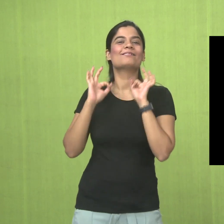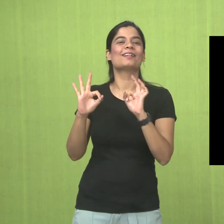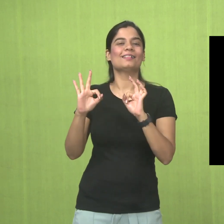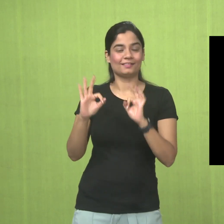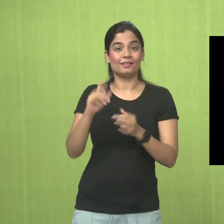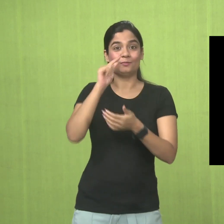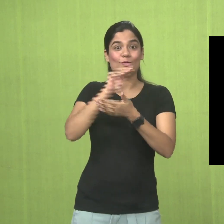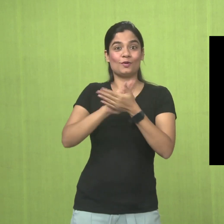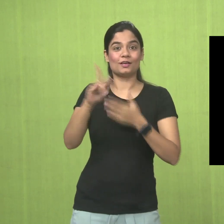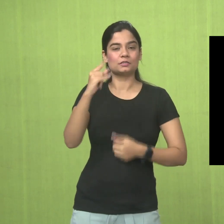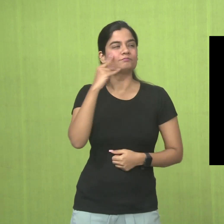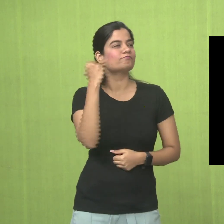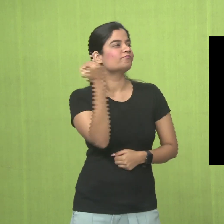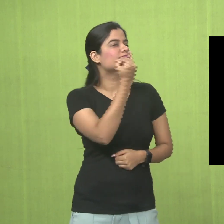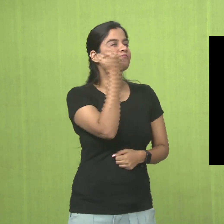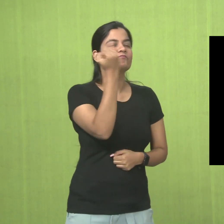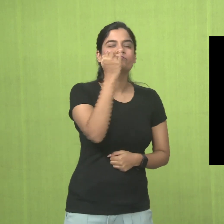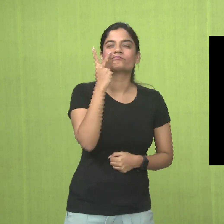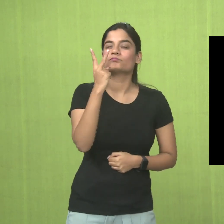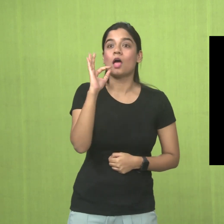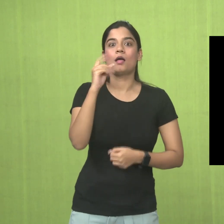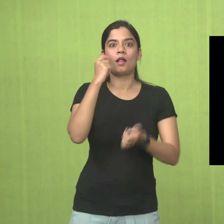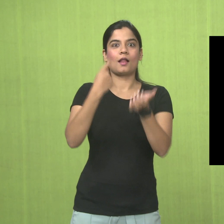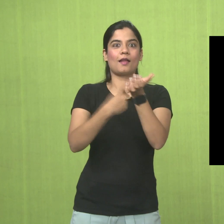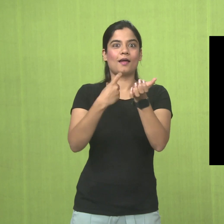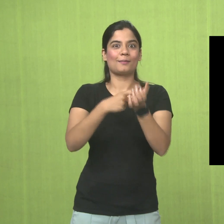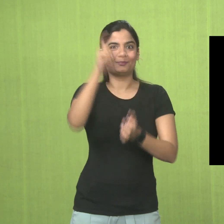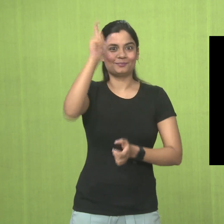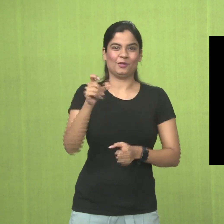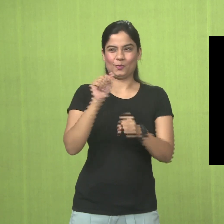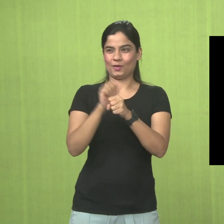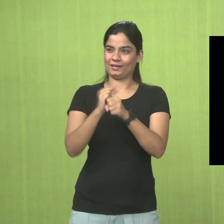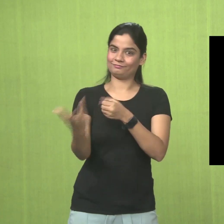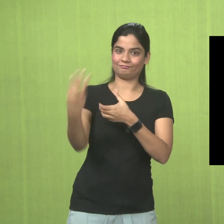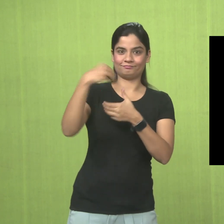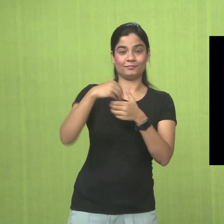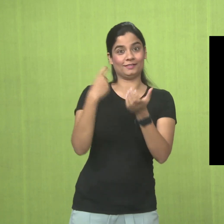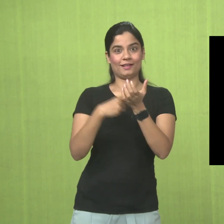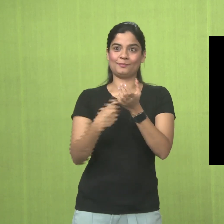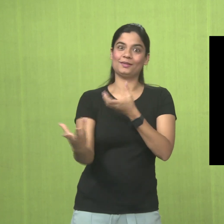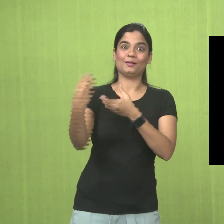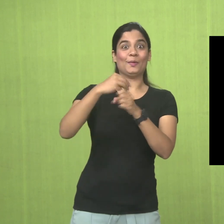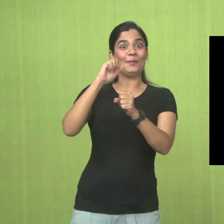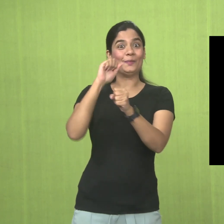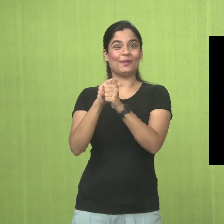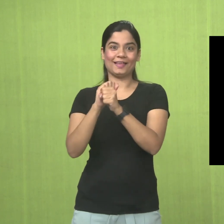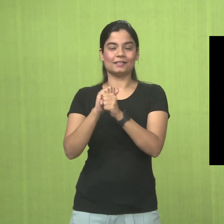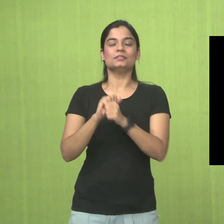person who could work under him. Hari Om started looking for a person. He found Ramu. He found Ramu